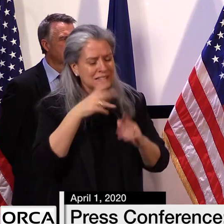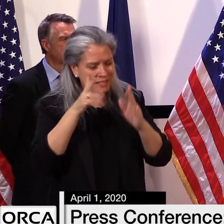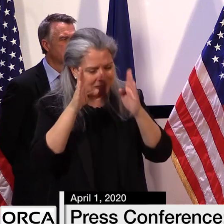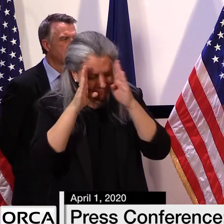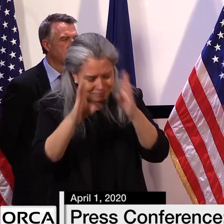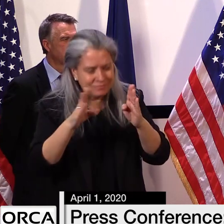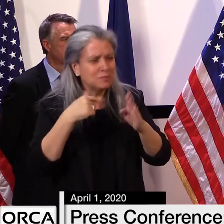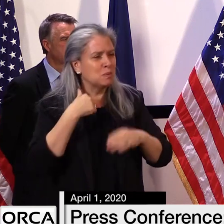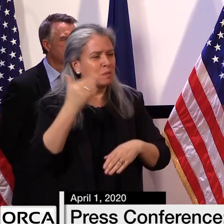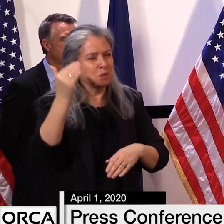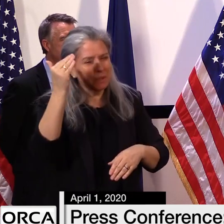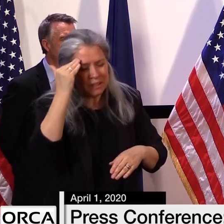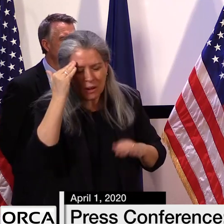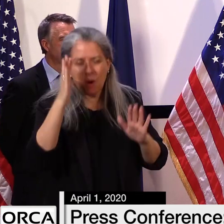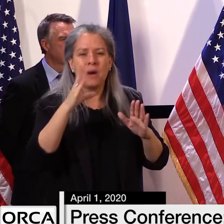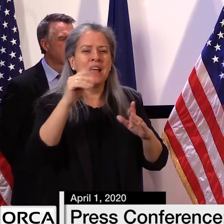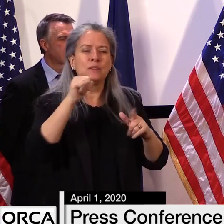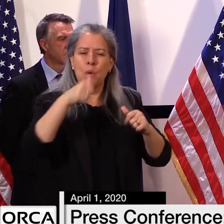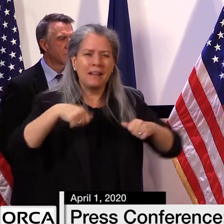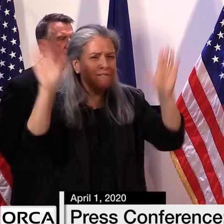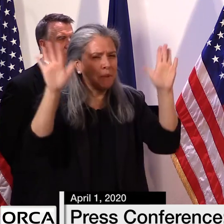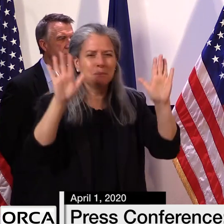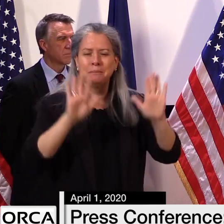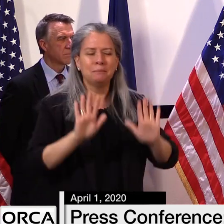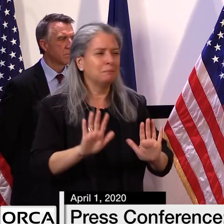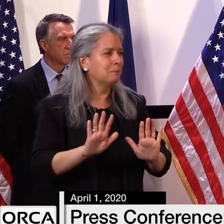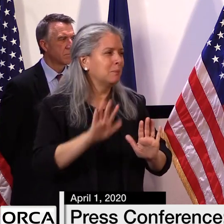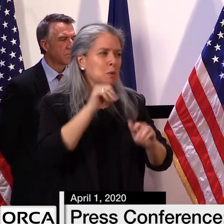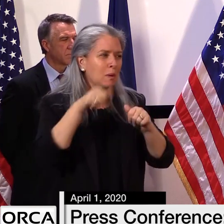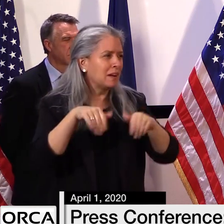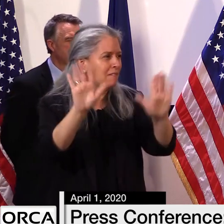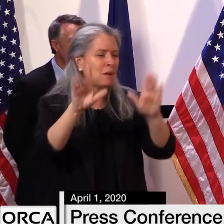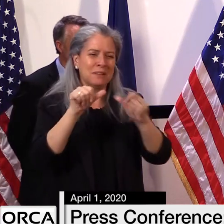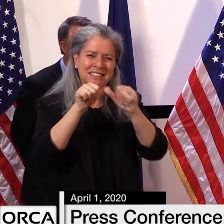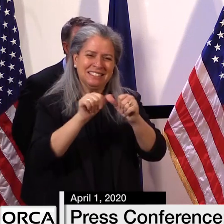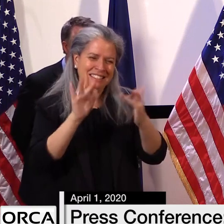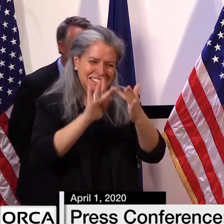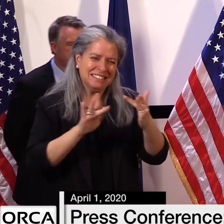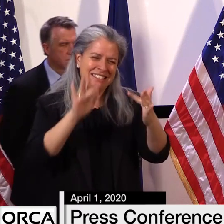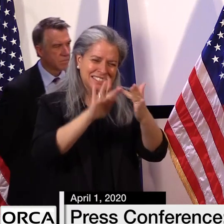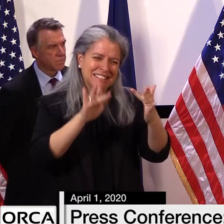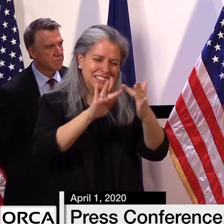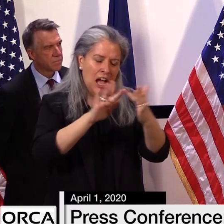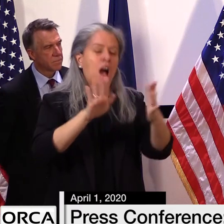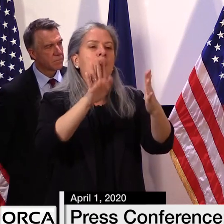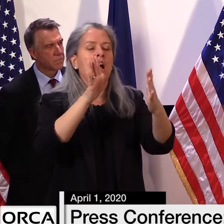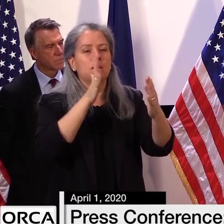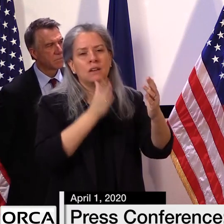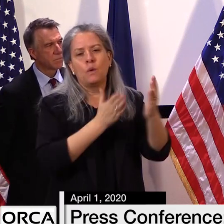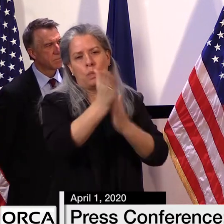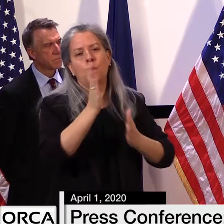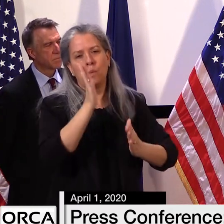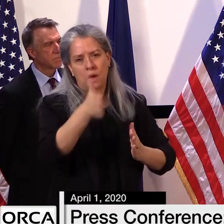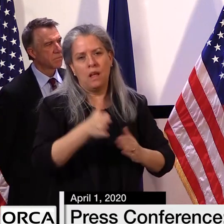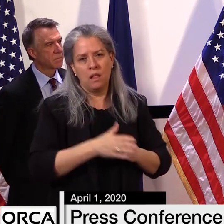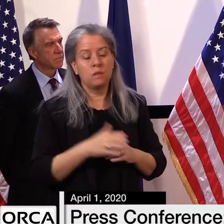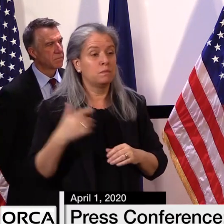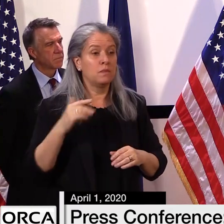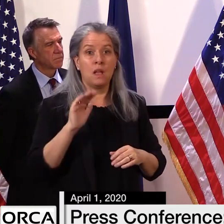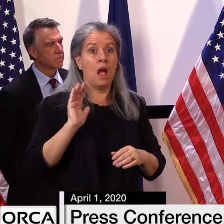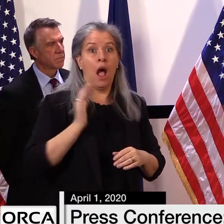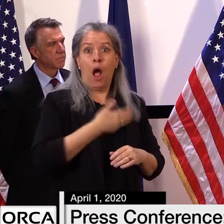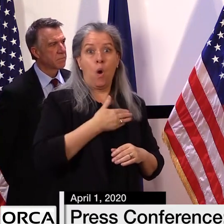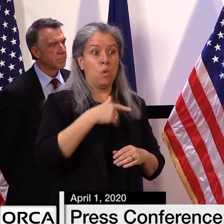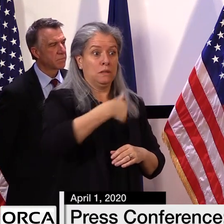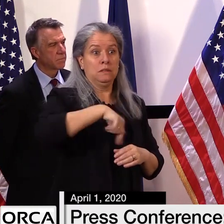continue to be resilient and try to get through to our department, that is the best course right now. We are using an all-hands-on-deck